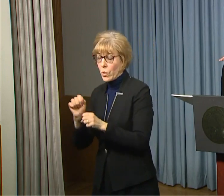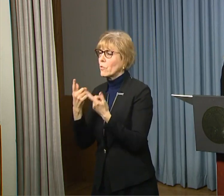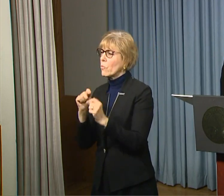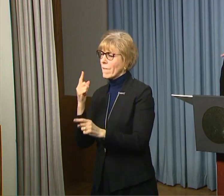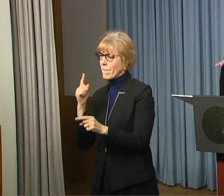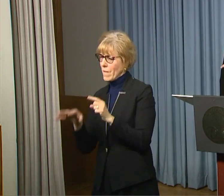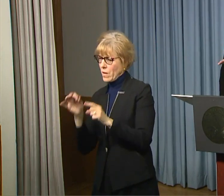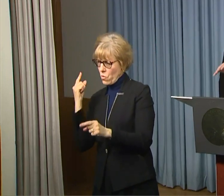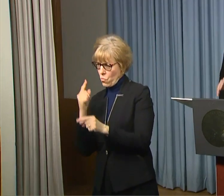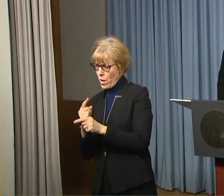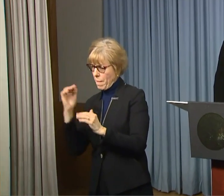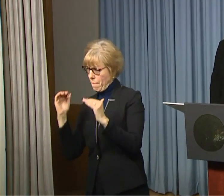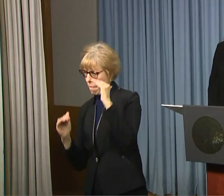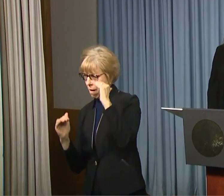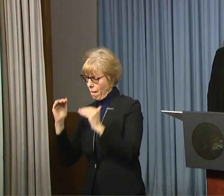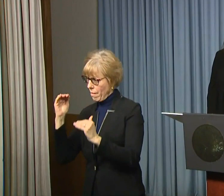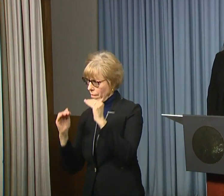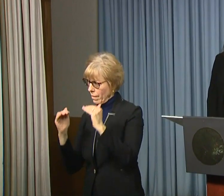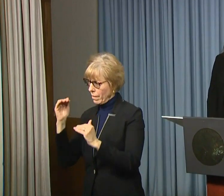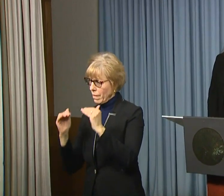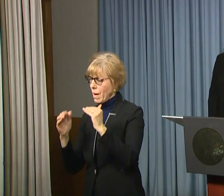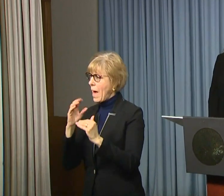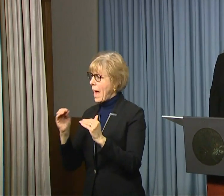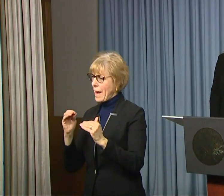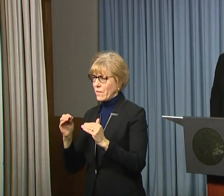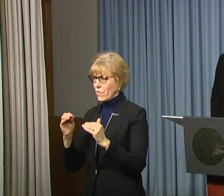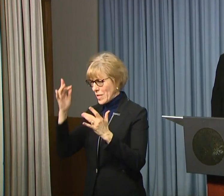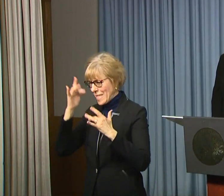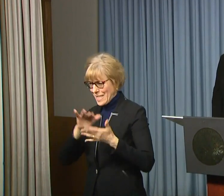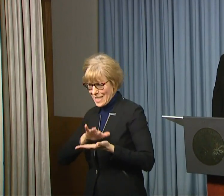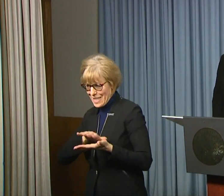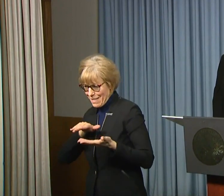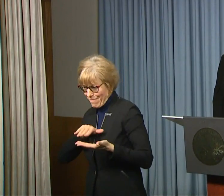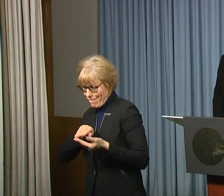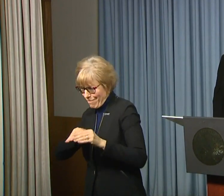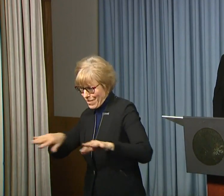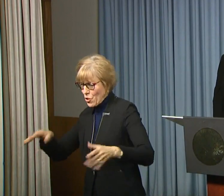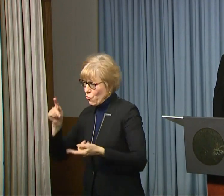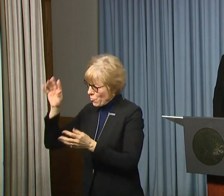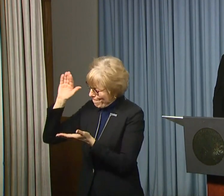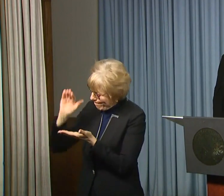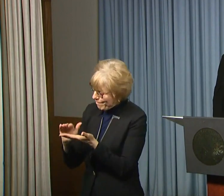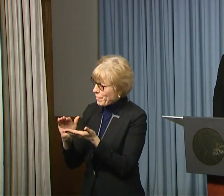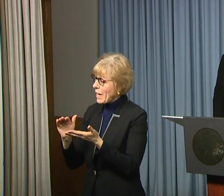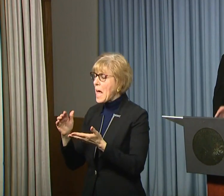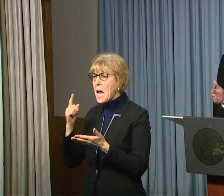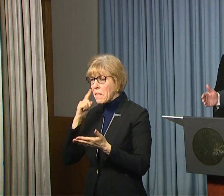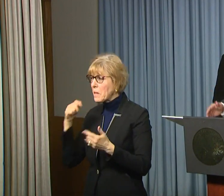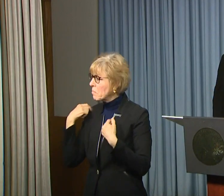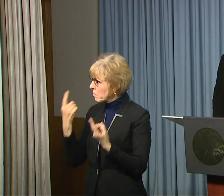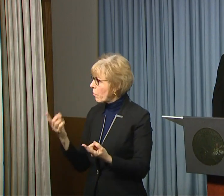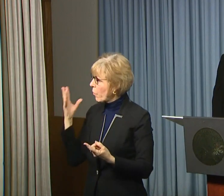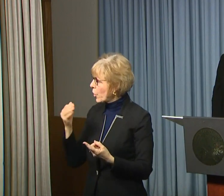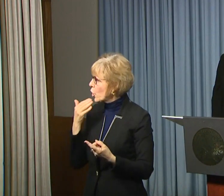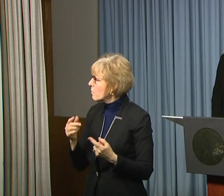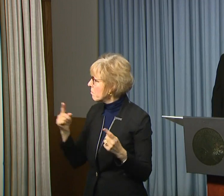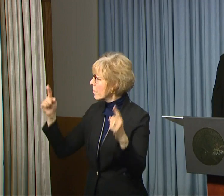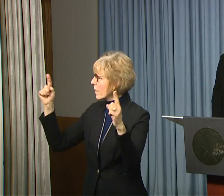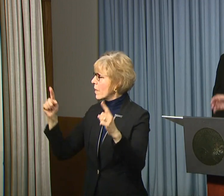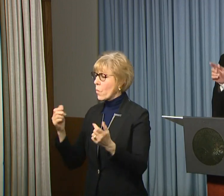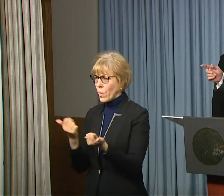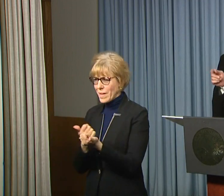stem the flow of this illness. And I think that we're doing that successfully with those things that